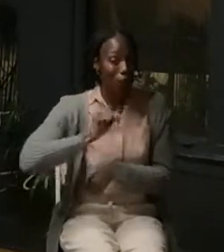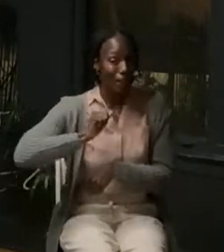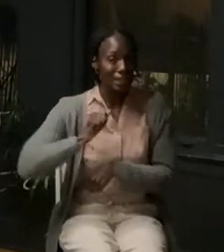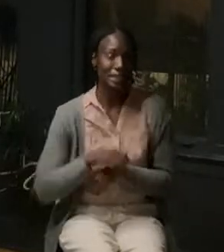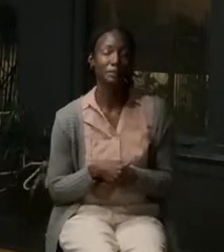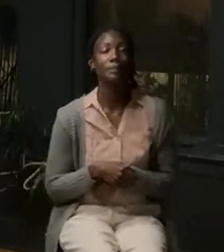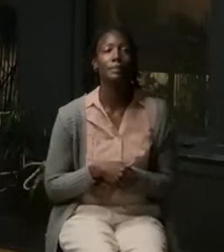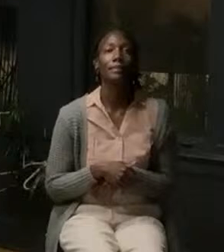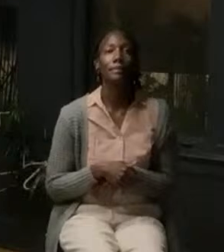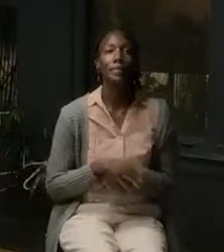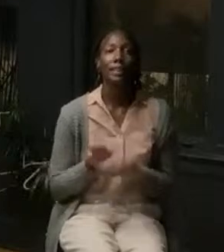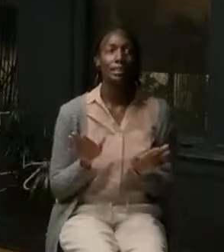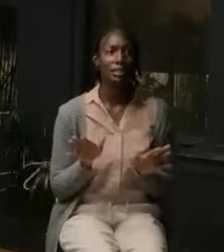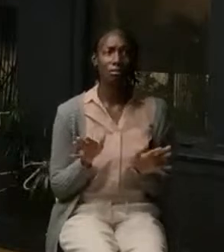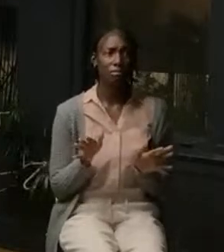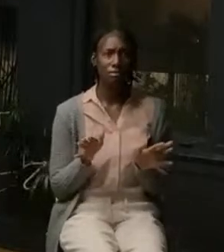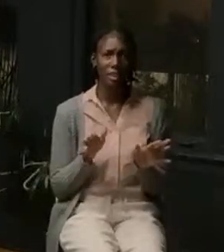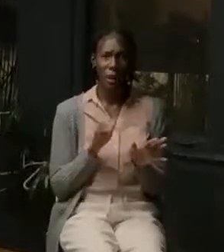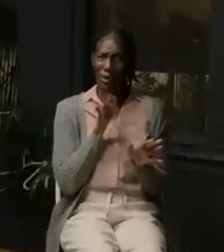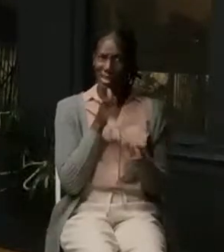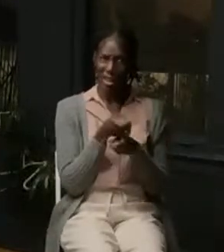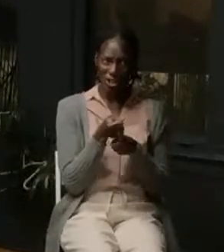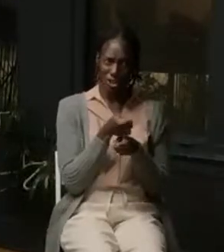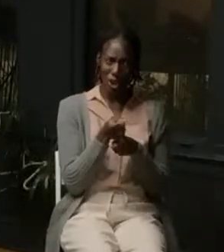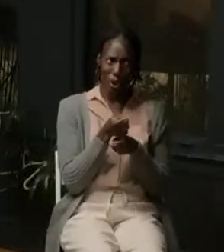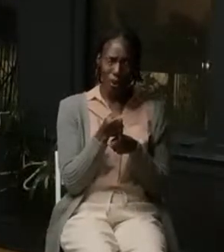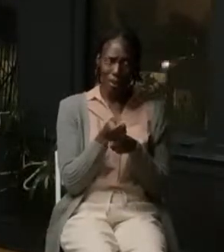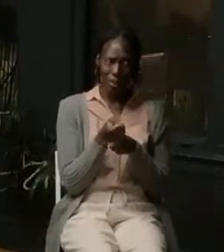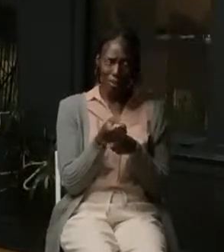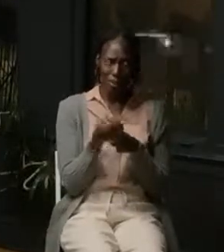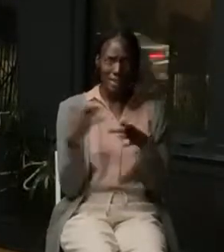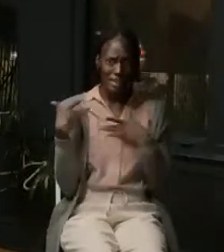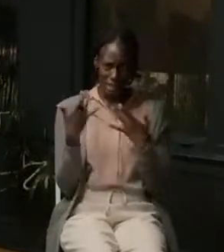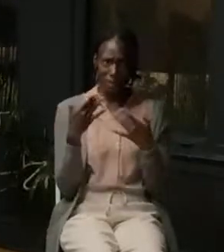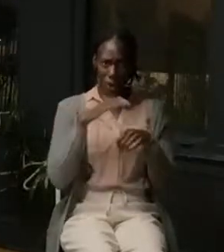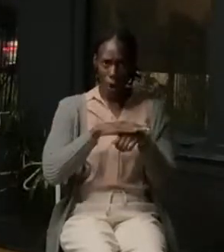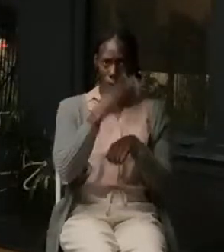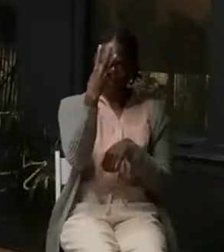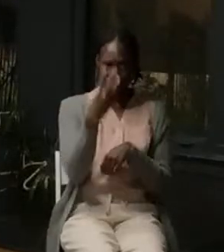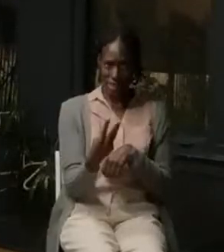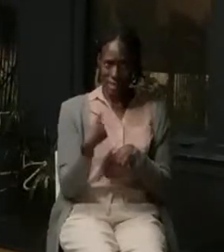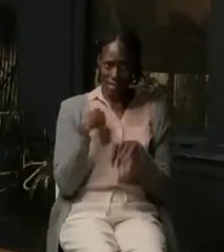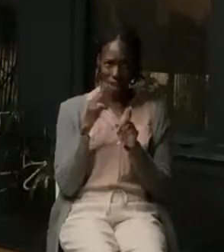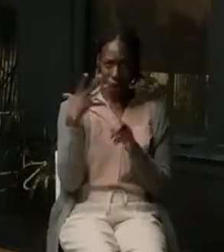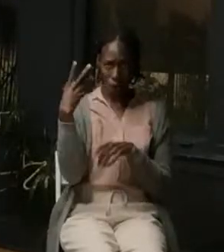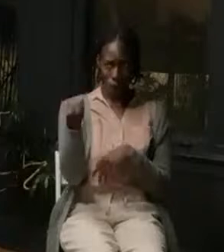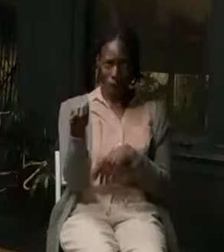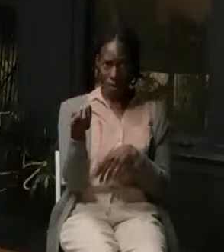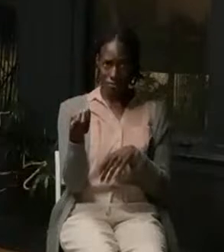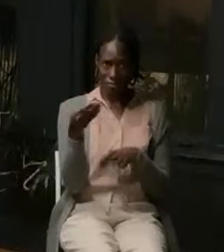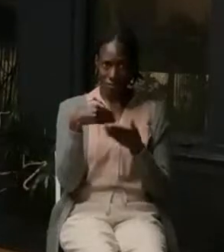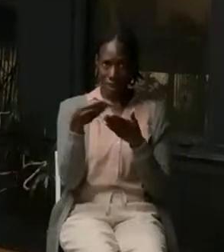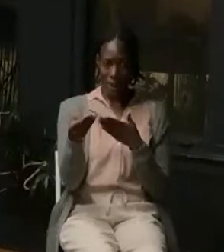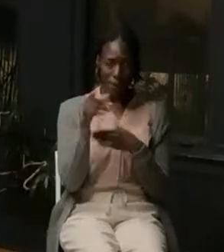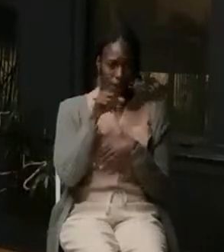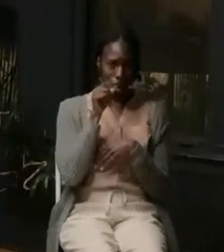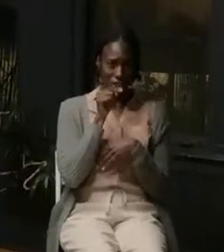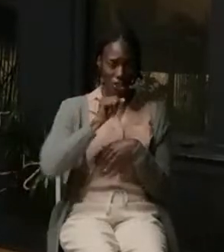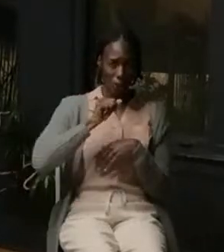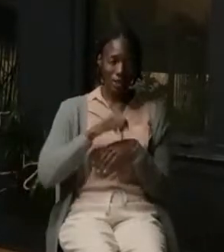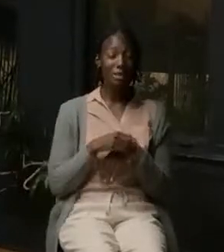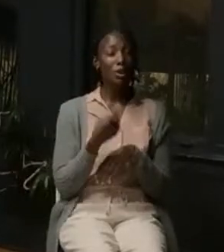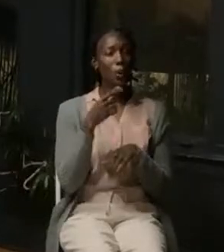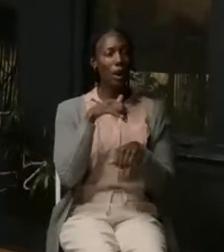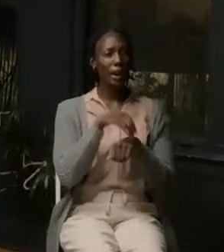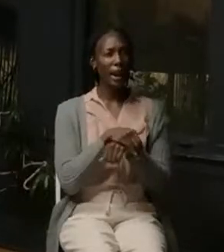that was not a shtick. That's like what I did on Wednesday nights, right? One night I said that to the